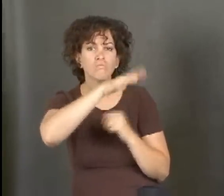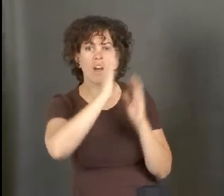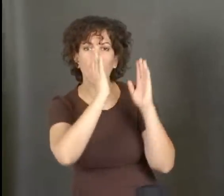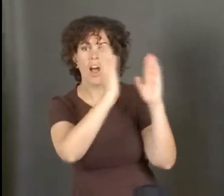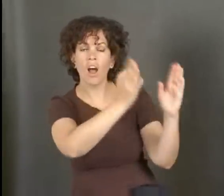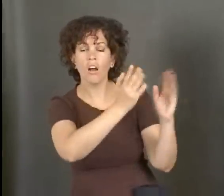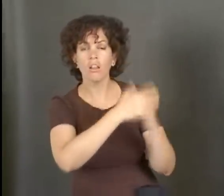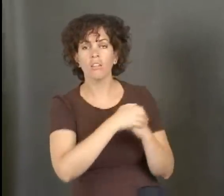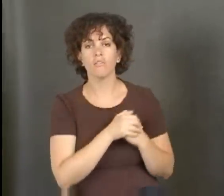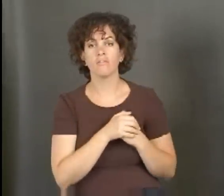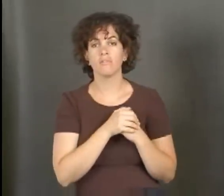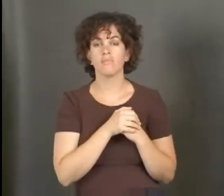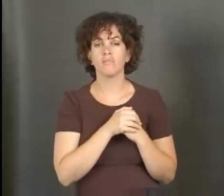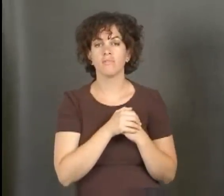Fruit.